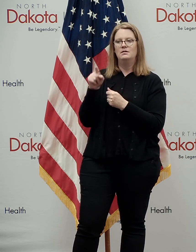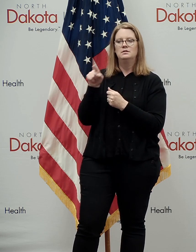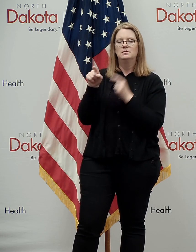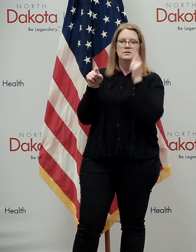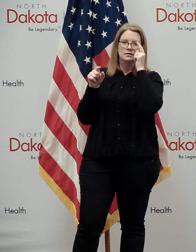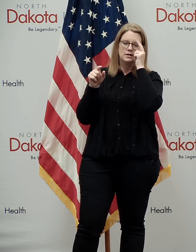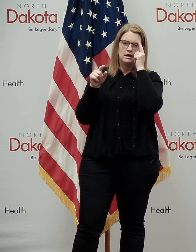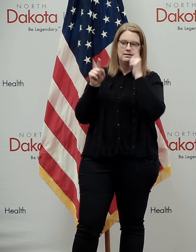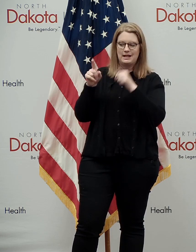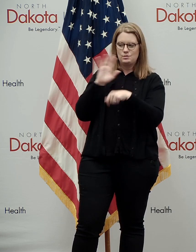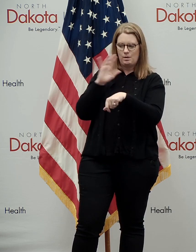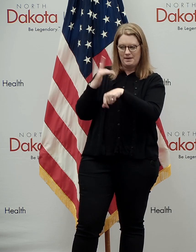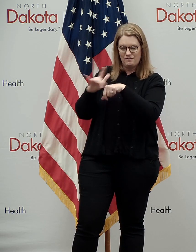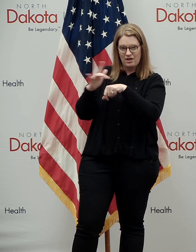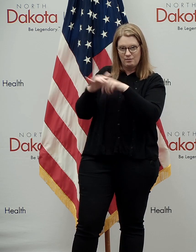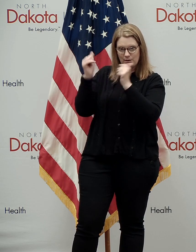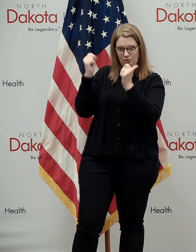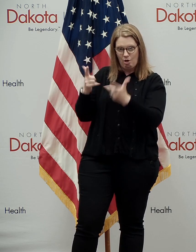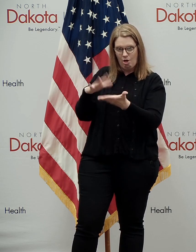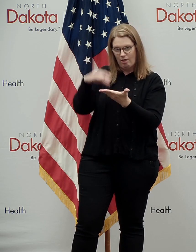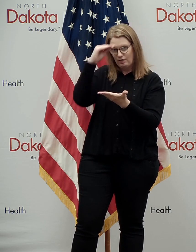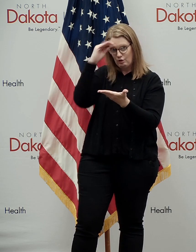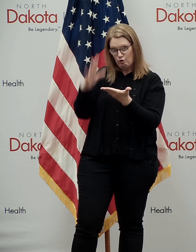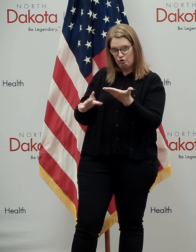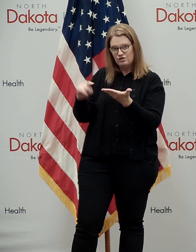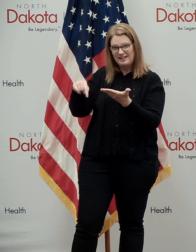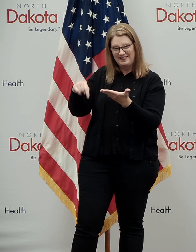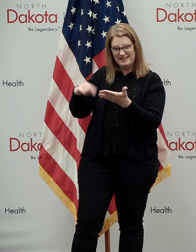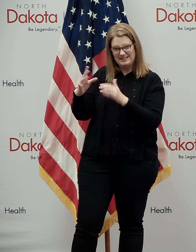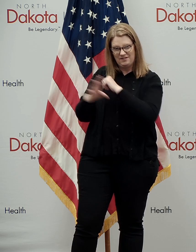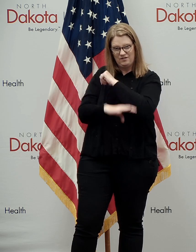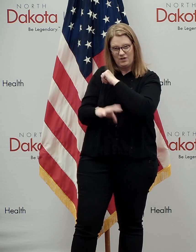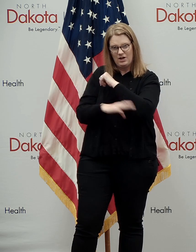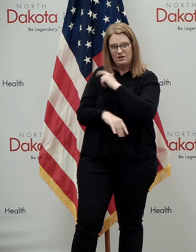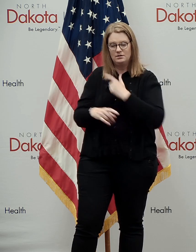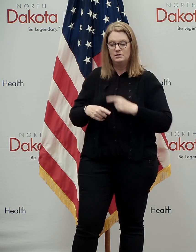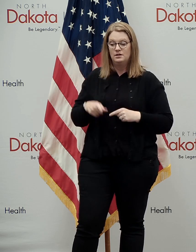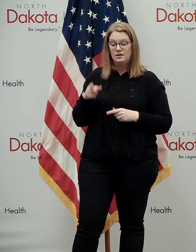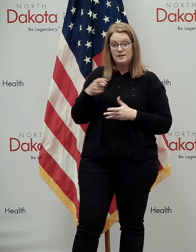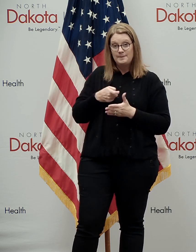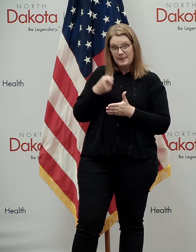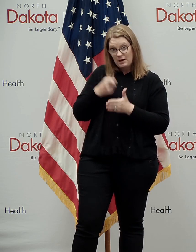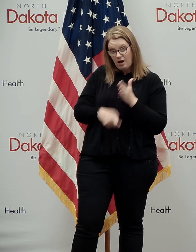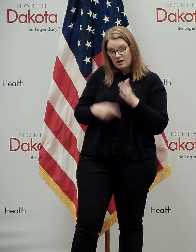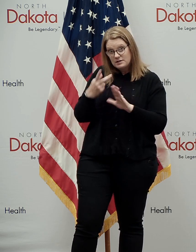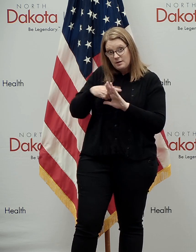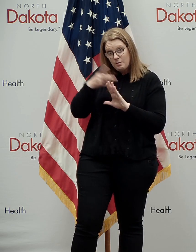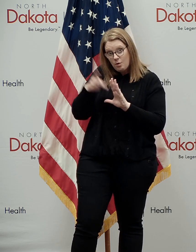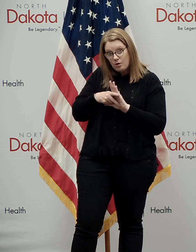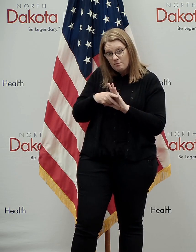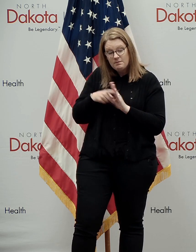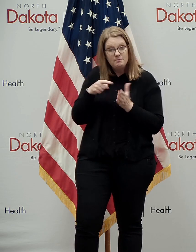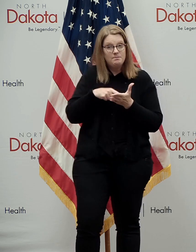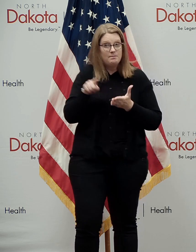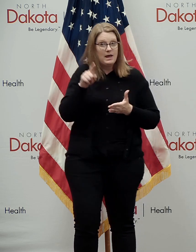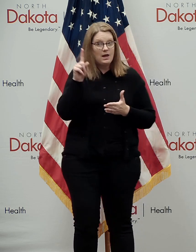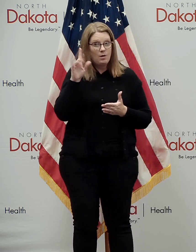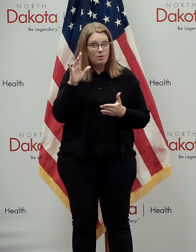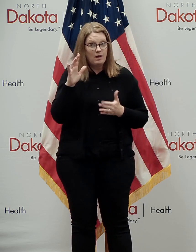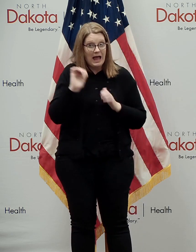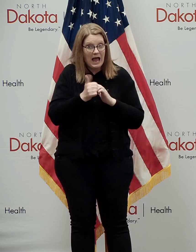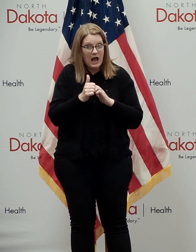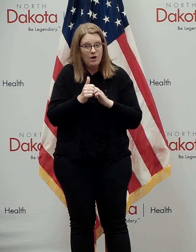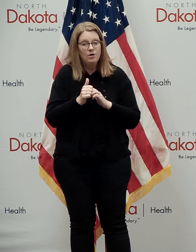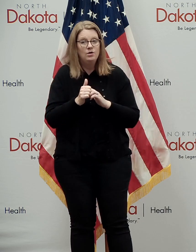available to all learners this fall. All costs of this program will be covered through federal